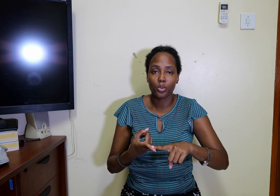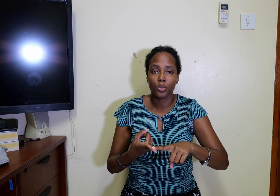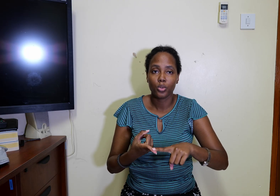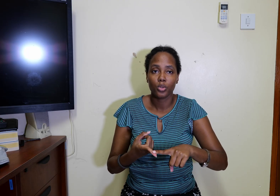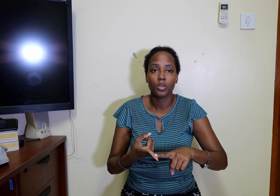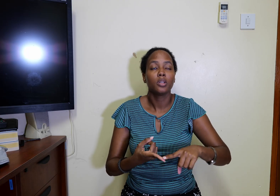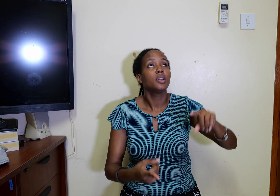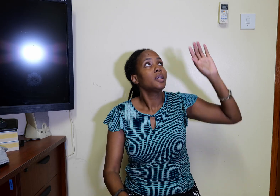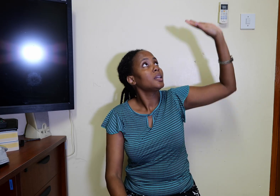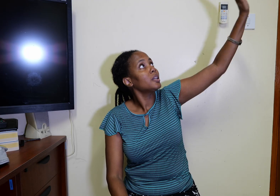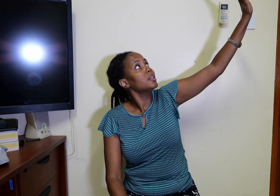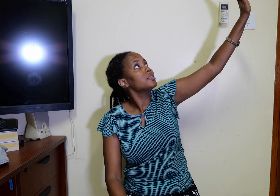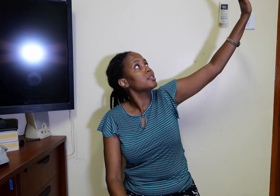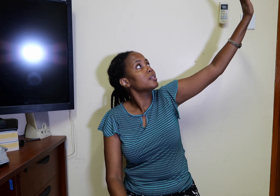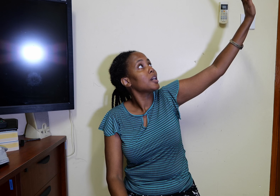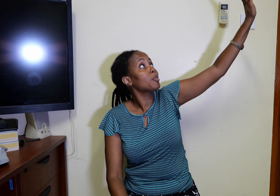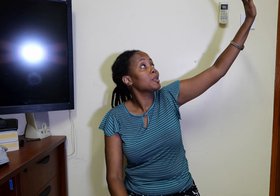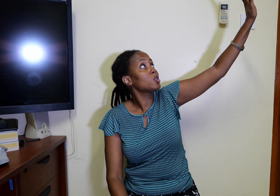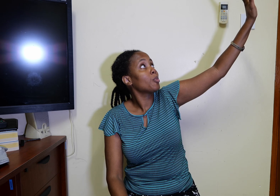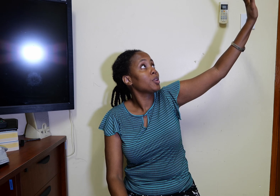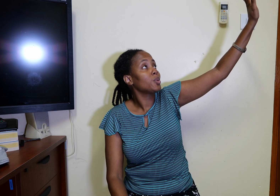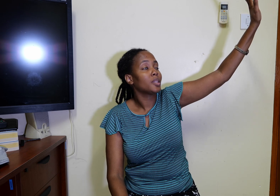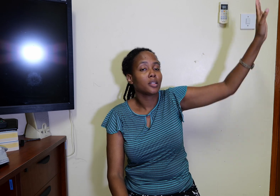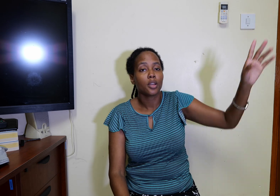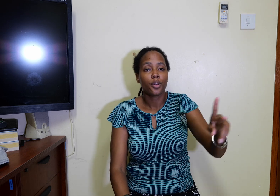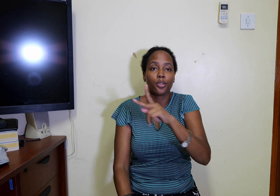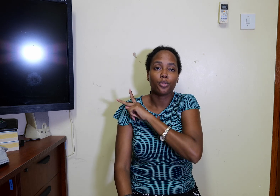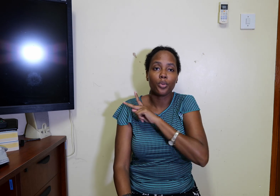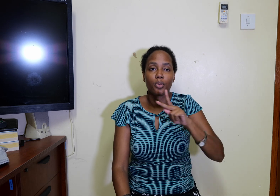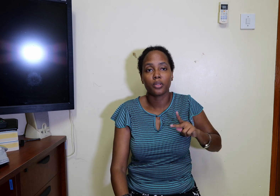to his, and remember to look up when you're doing that, throne.